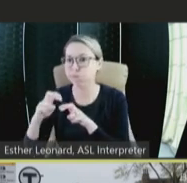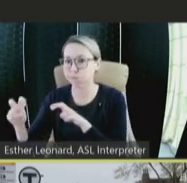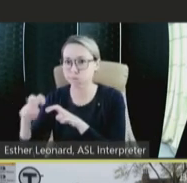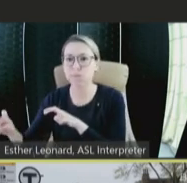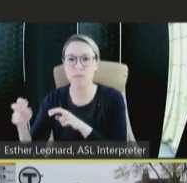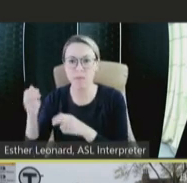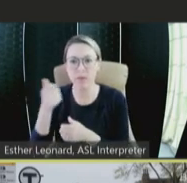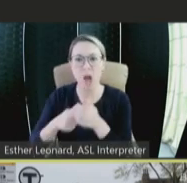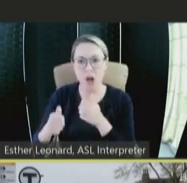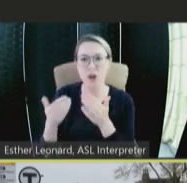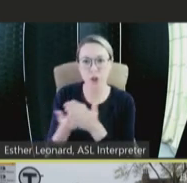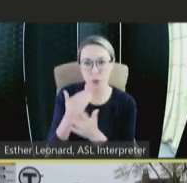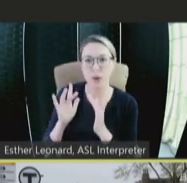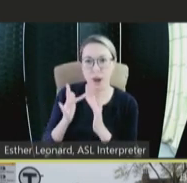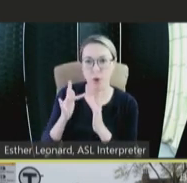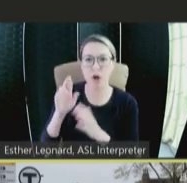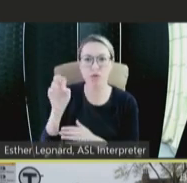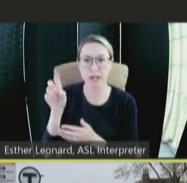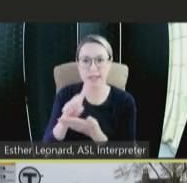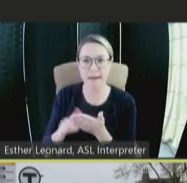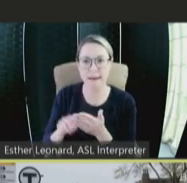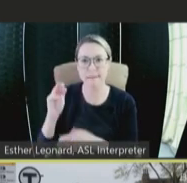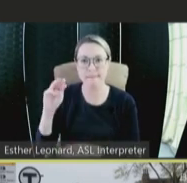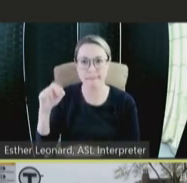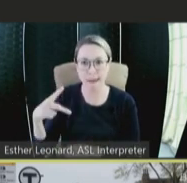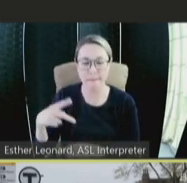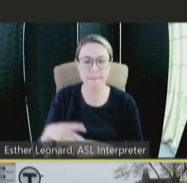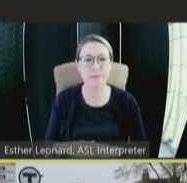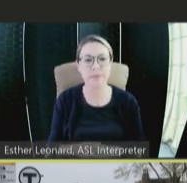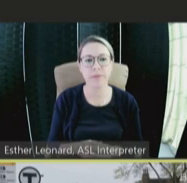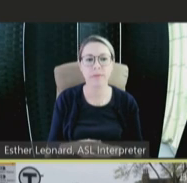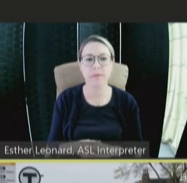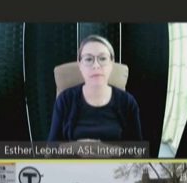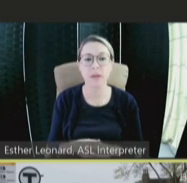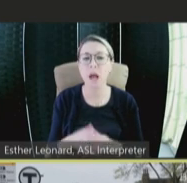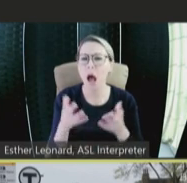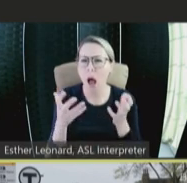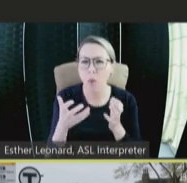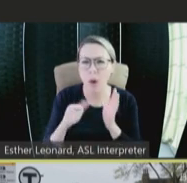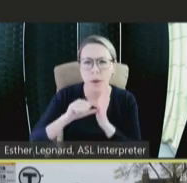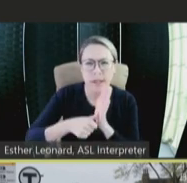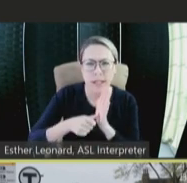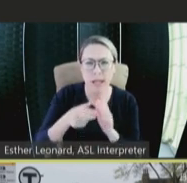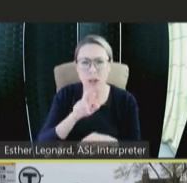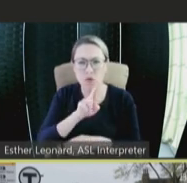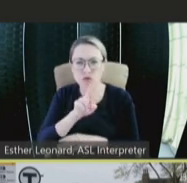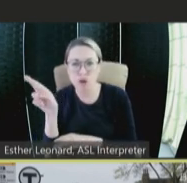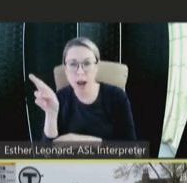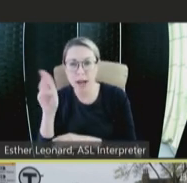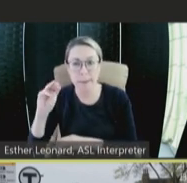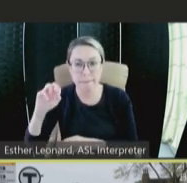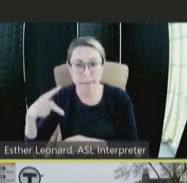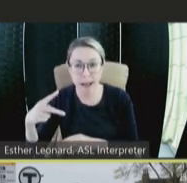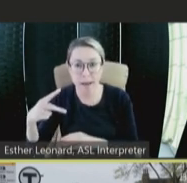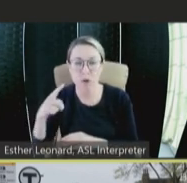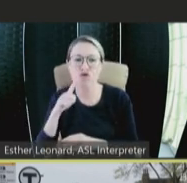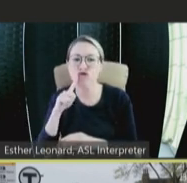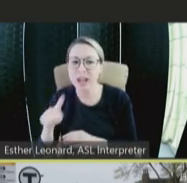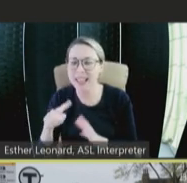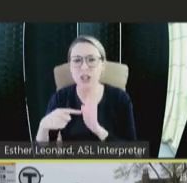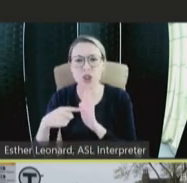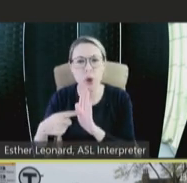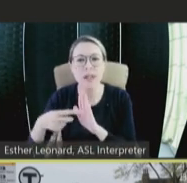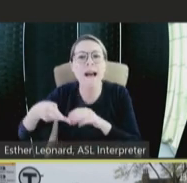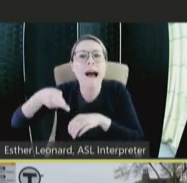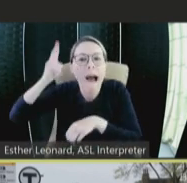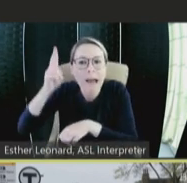network redesign map. One thing I want to note on this map on the right is that these are just highlighting high